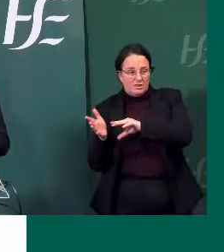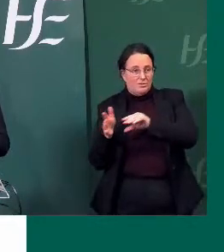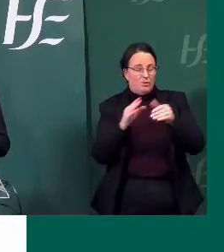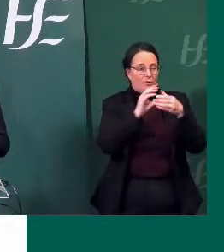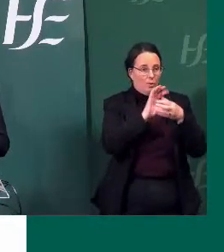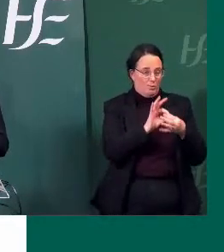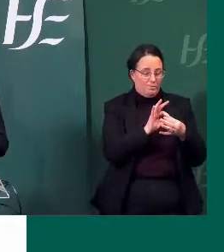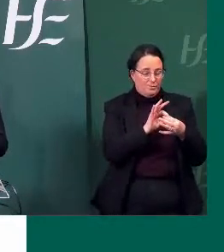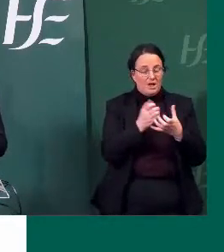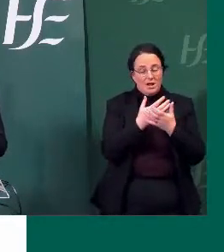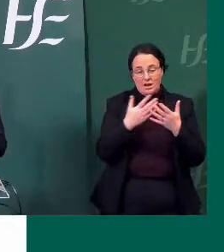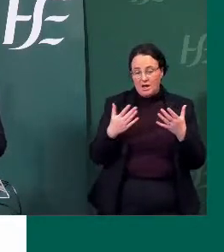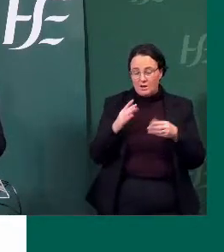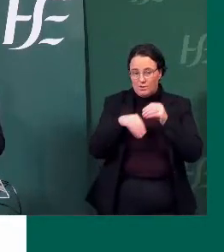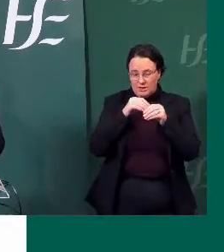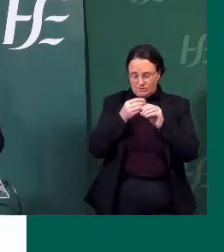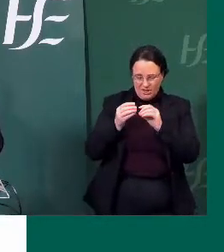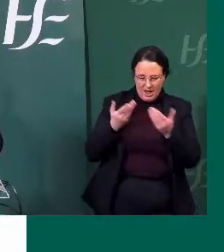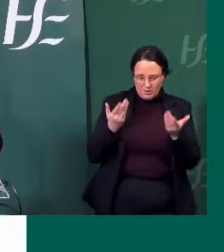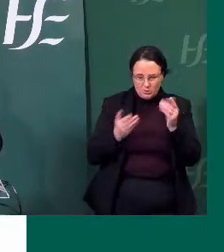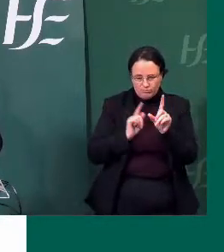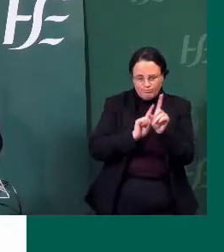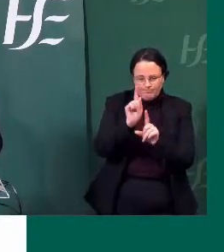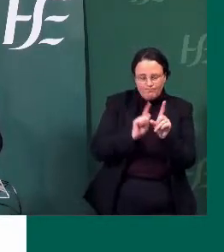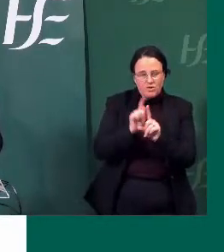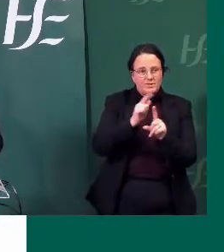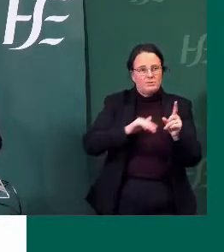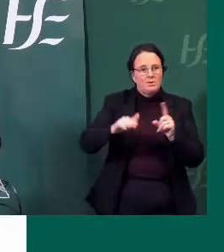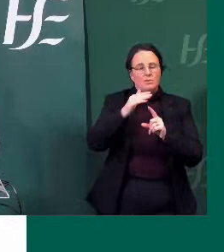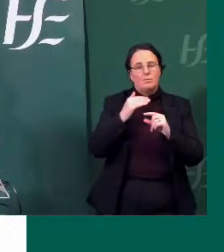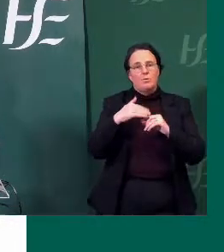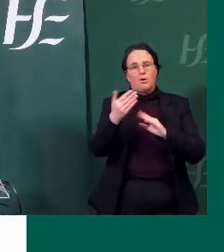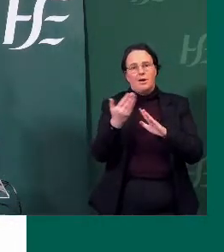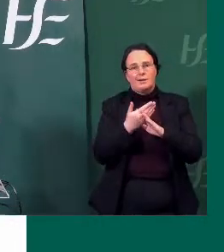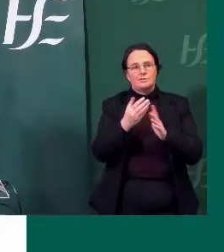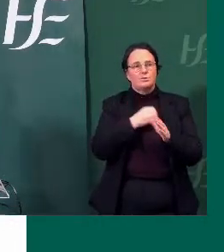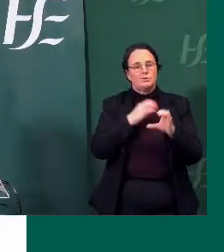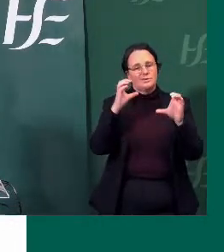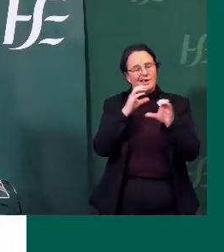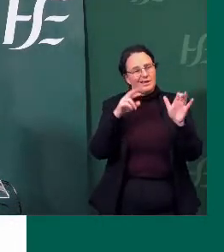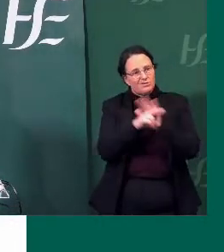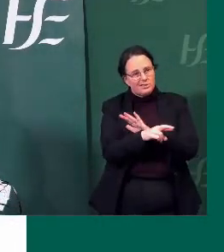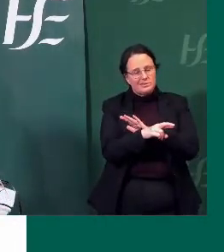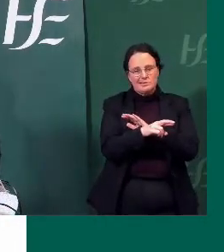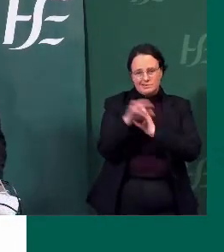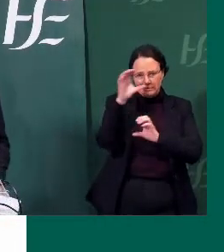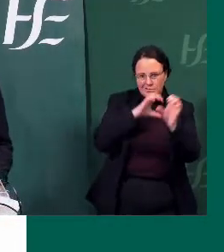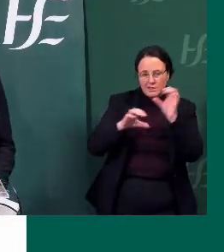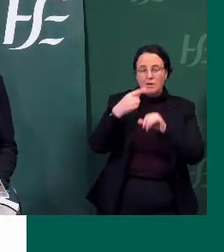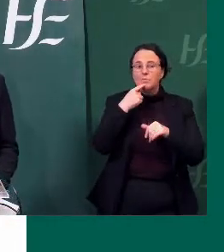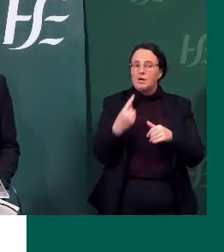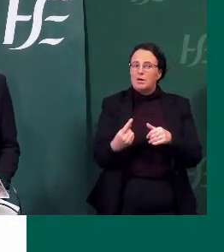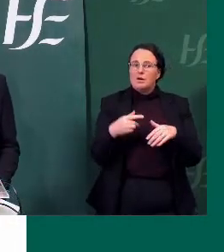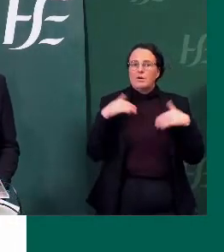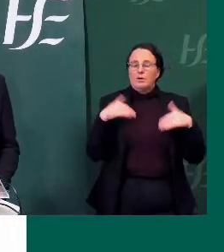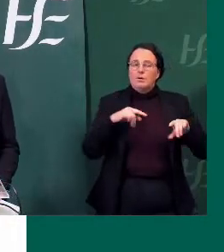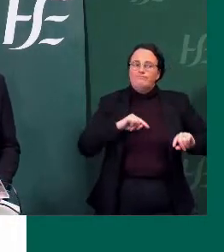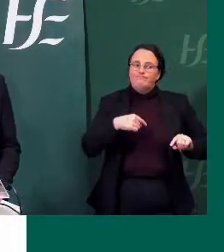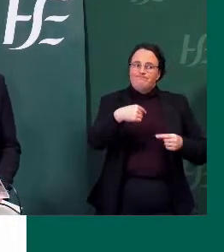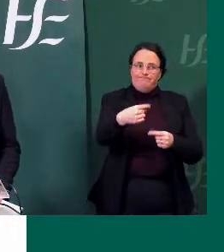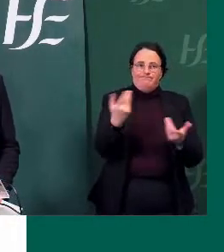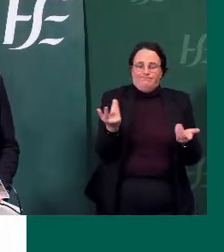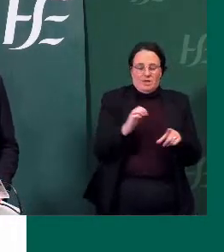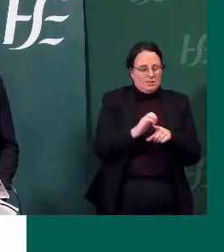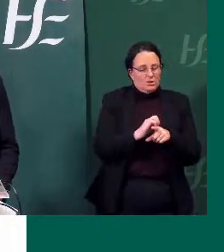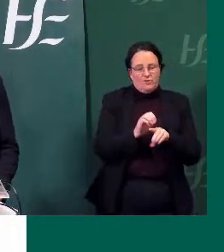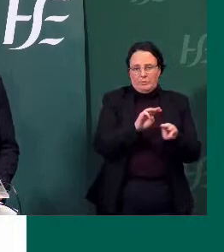on to try and improve this situation in terms of having more access to carers, but unfortunately it is proving to be very challenging, and we just don't have